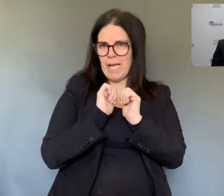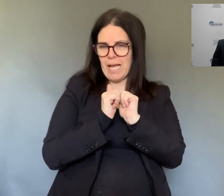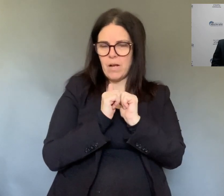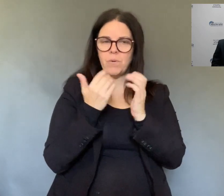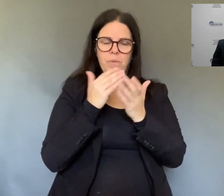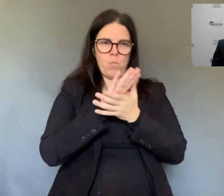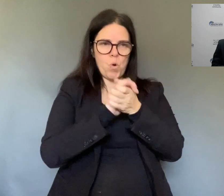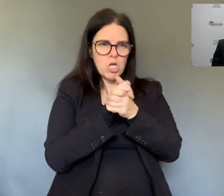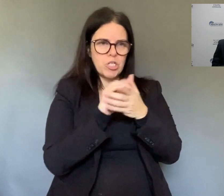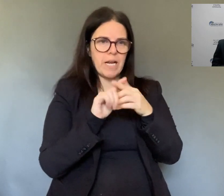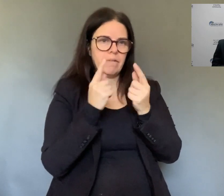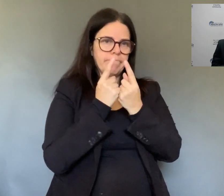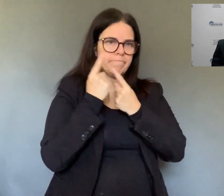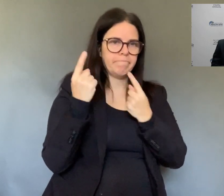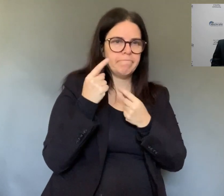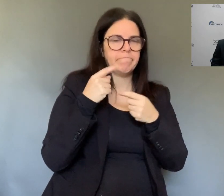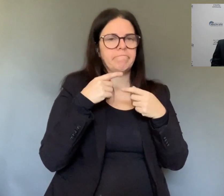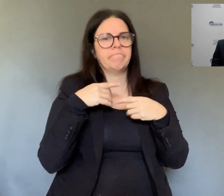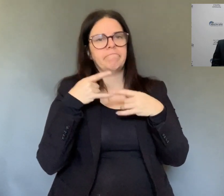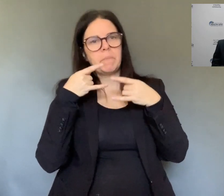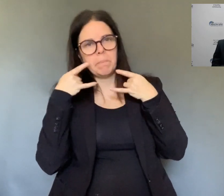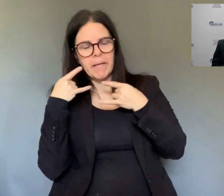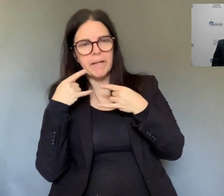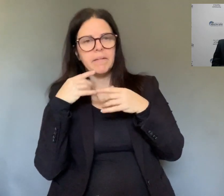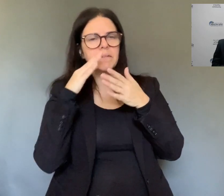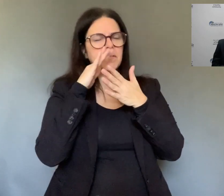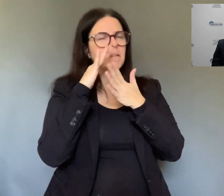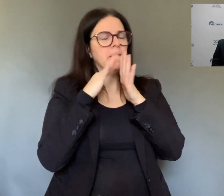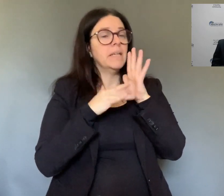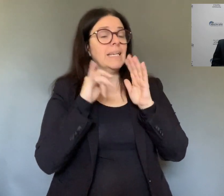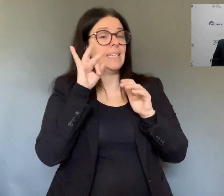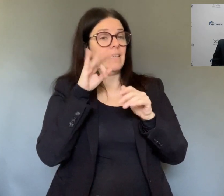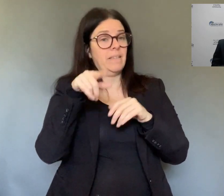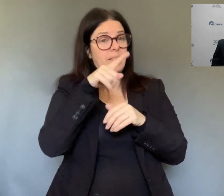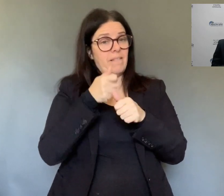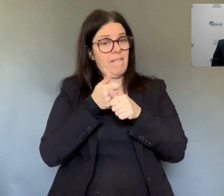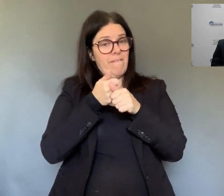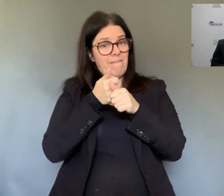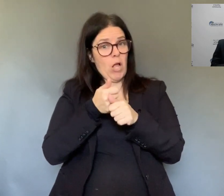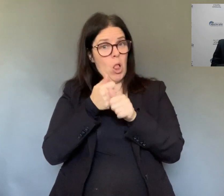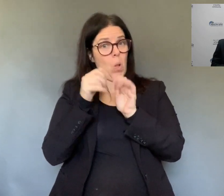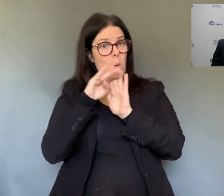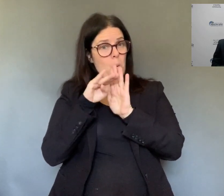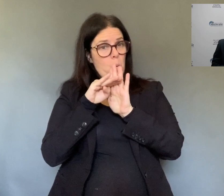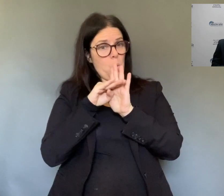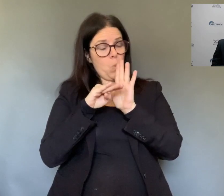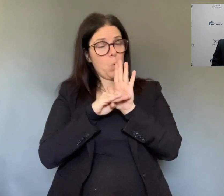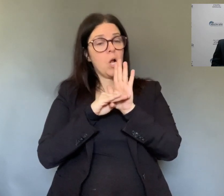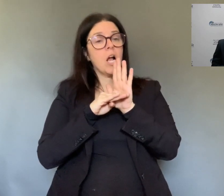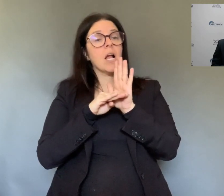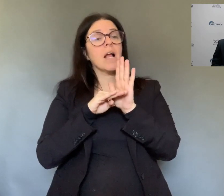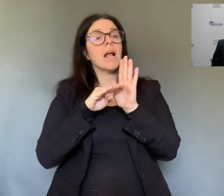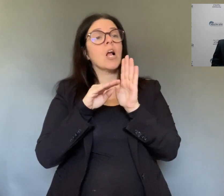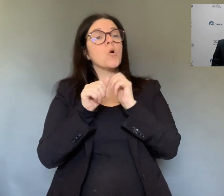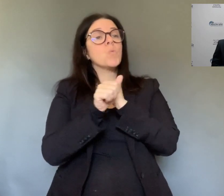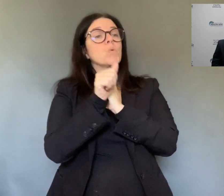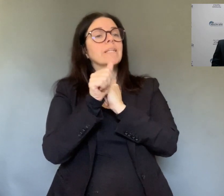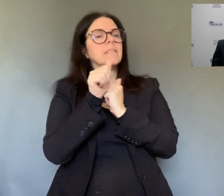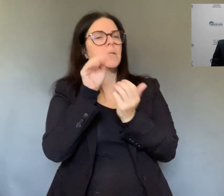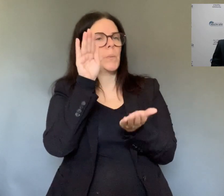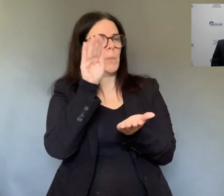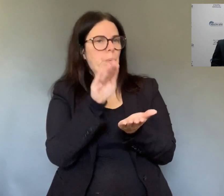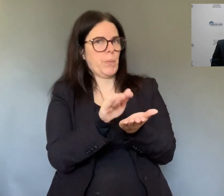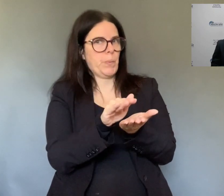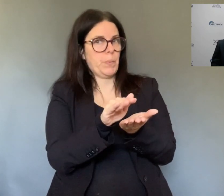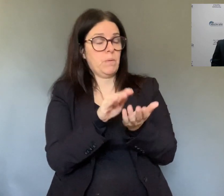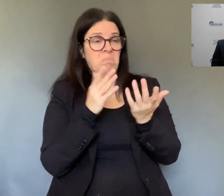even reduce it. Some of these measures, if people are following actively, it should help to reduce the risk. Right now, I think the